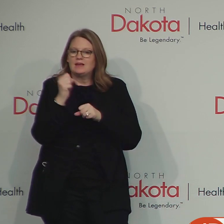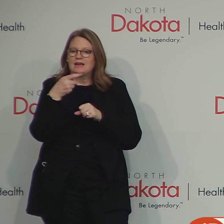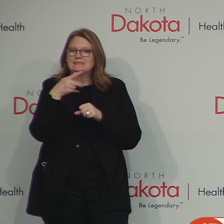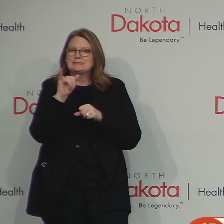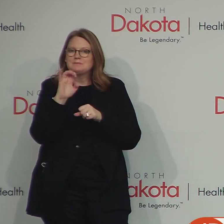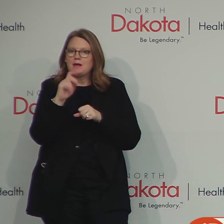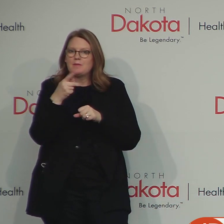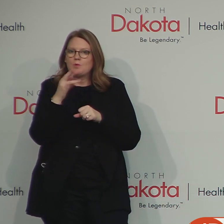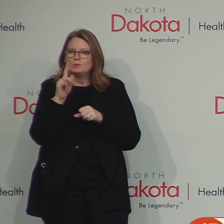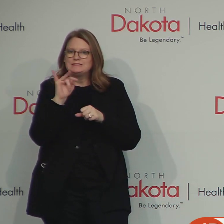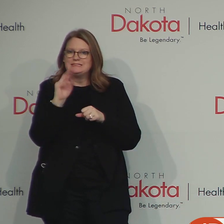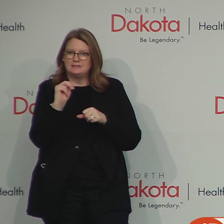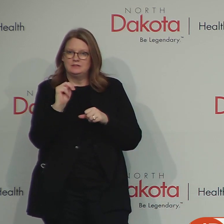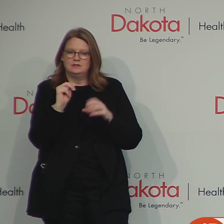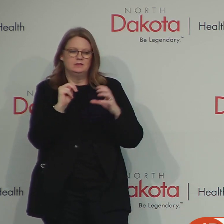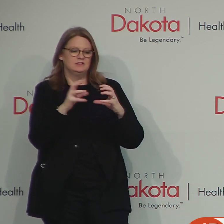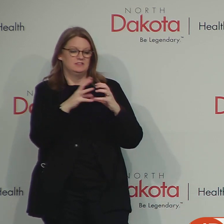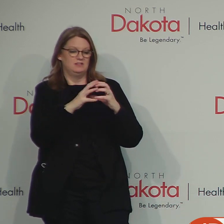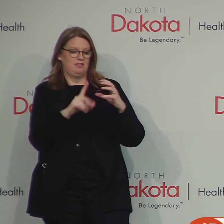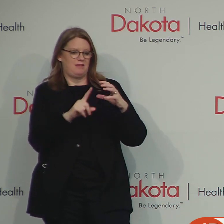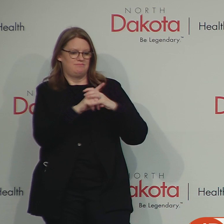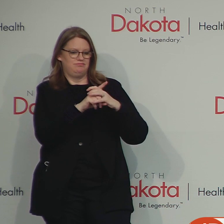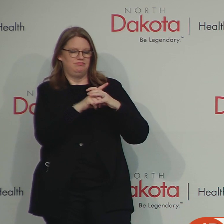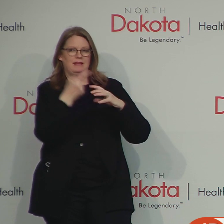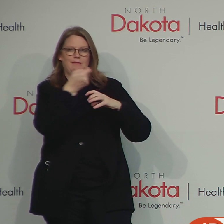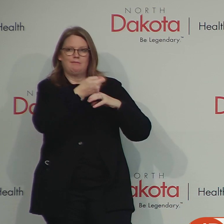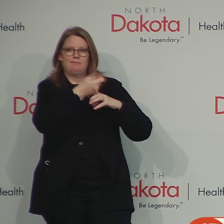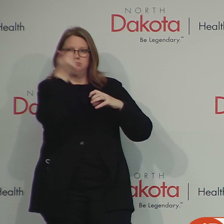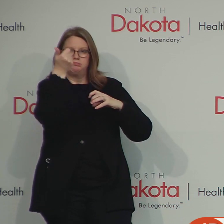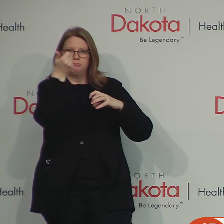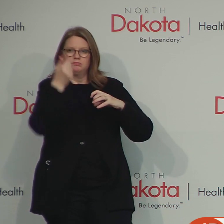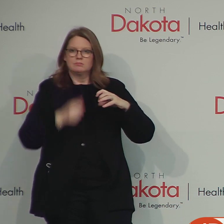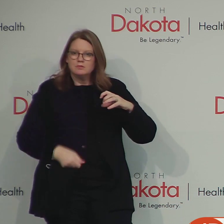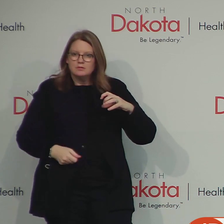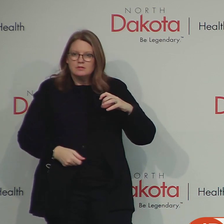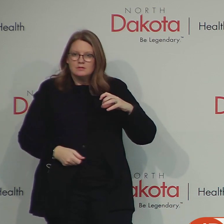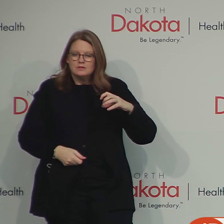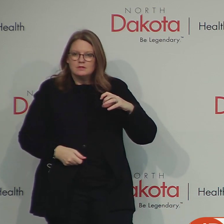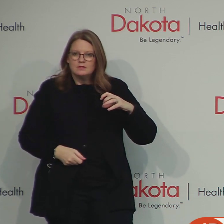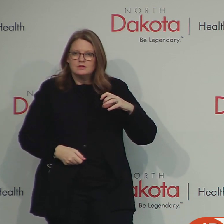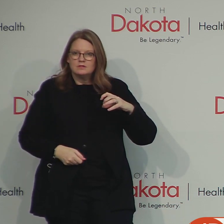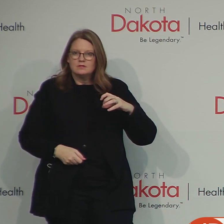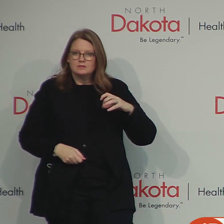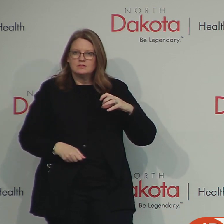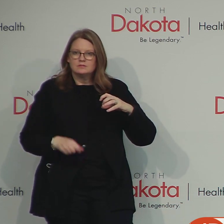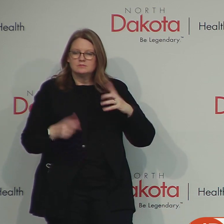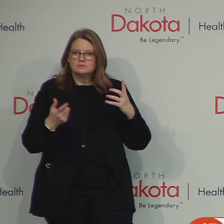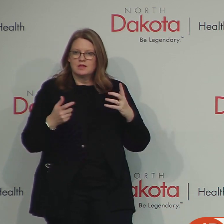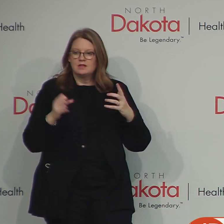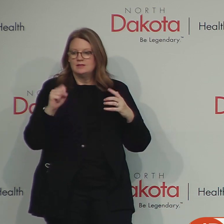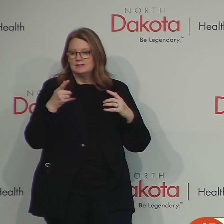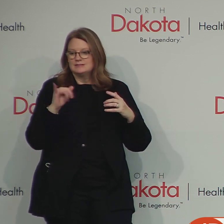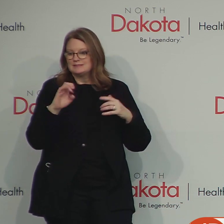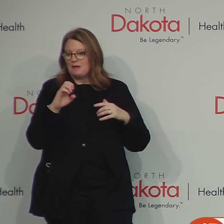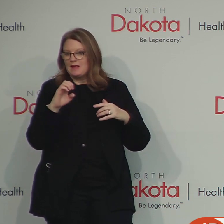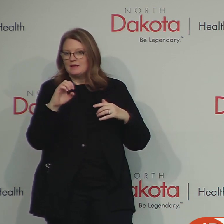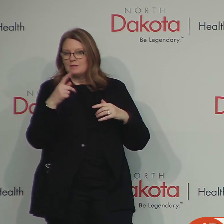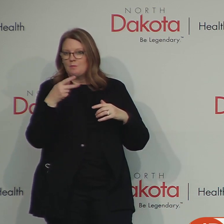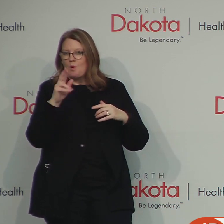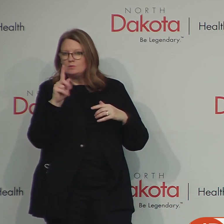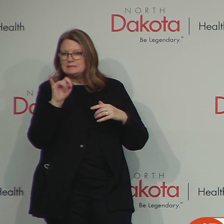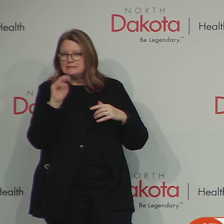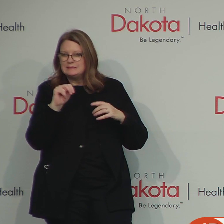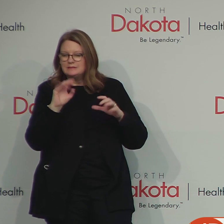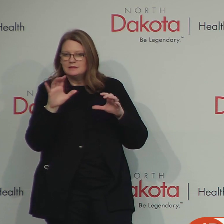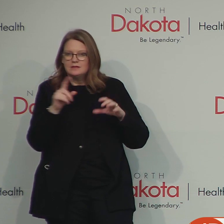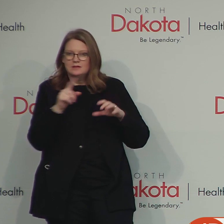the coronavirus molecule. Anything the spike protein can do, the coronavirus can do better. So we want